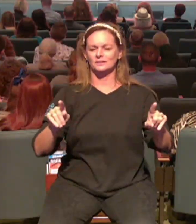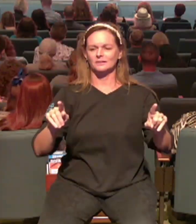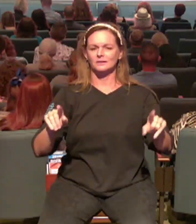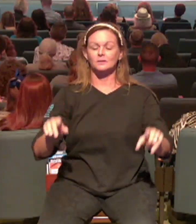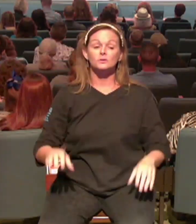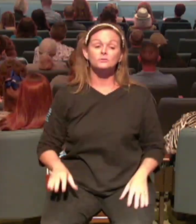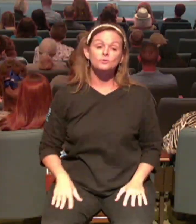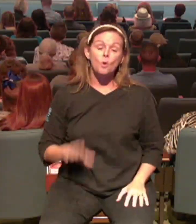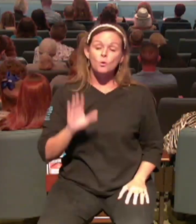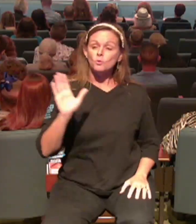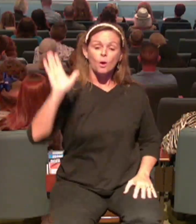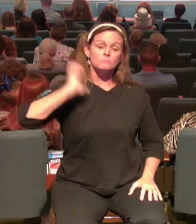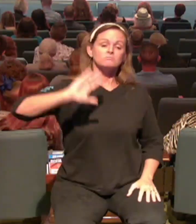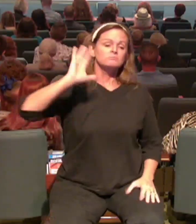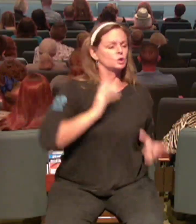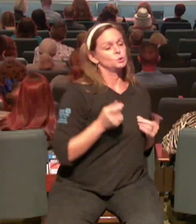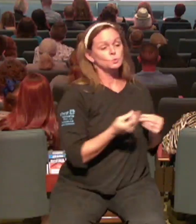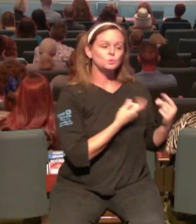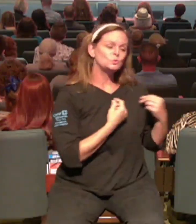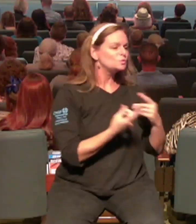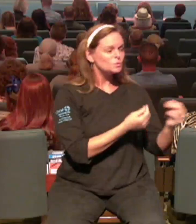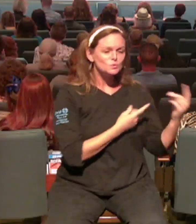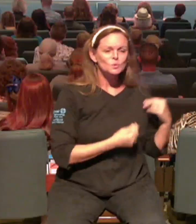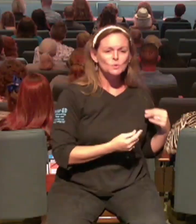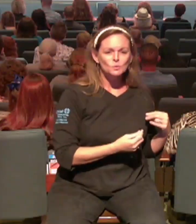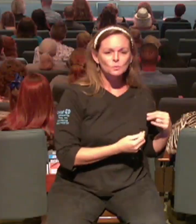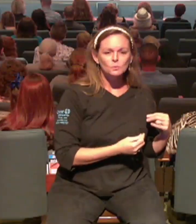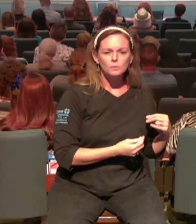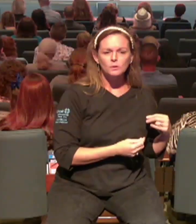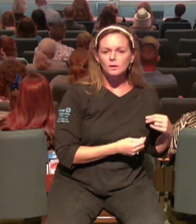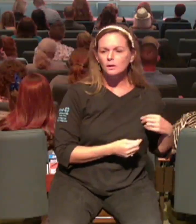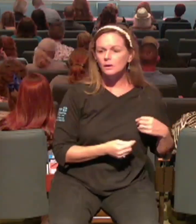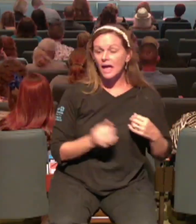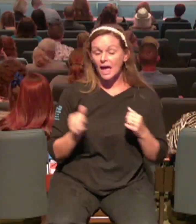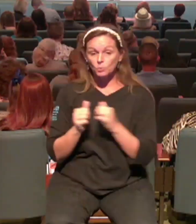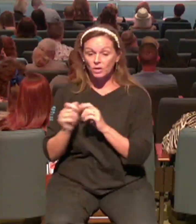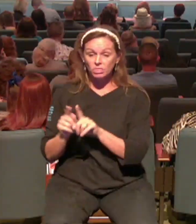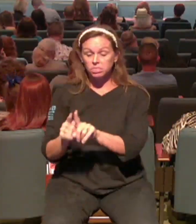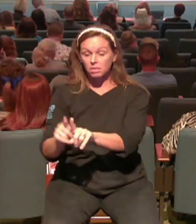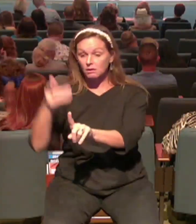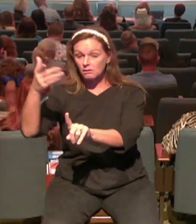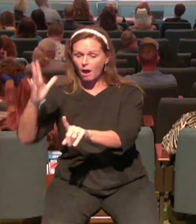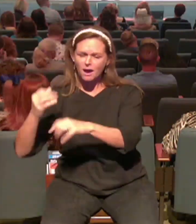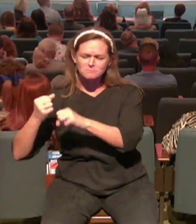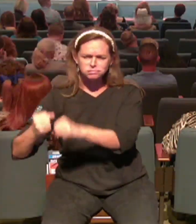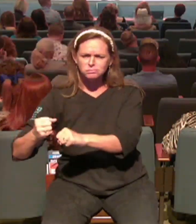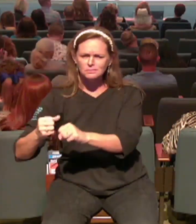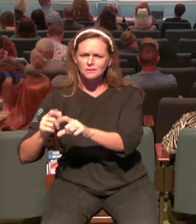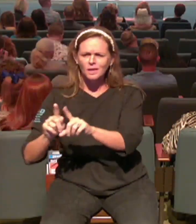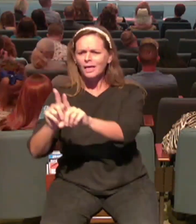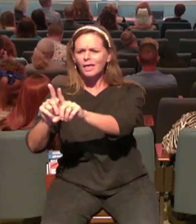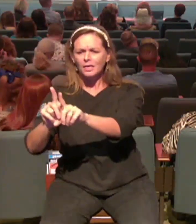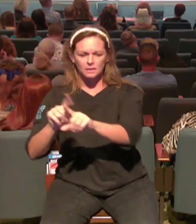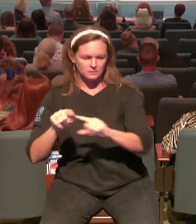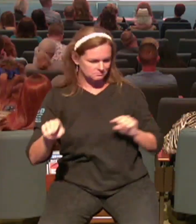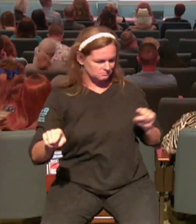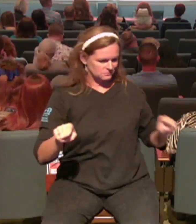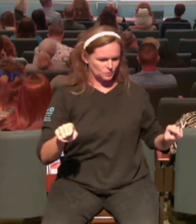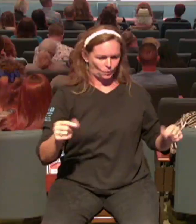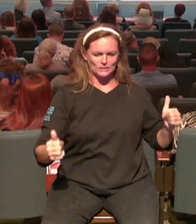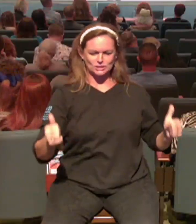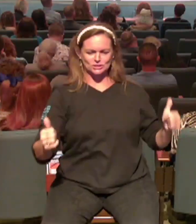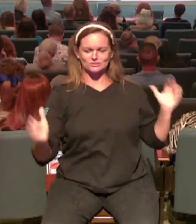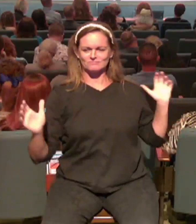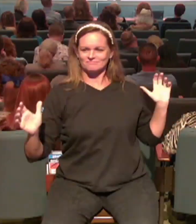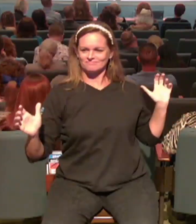you used to be and who you're gonna be at the same time. You can't be who you used to be and who you're gonna be at the same time. You've gotta